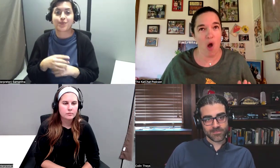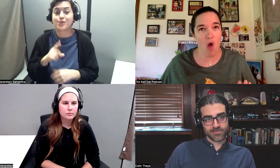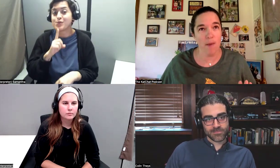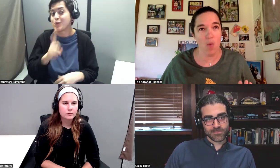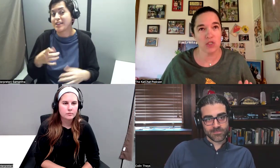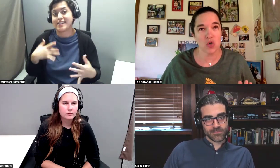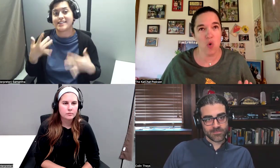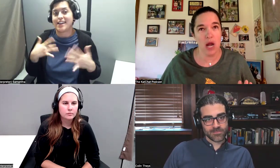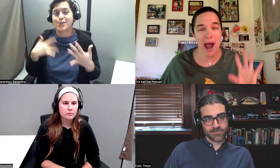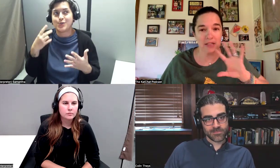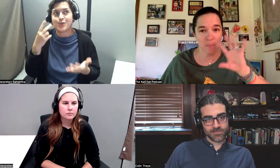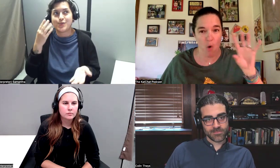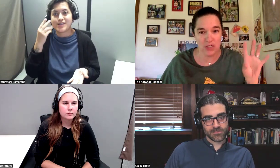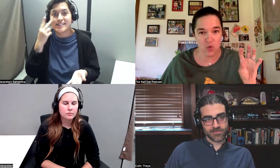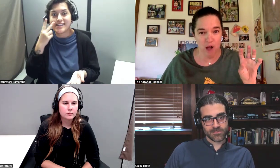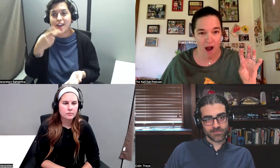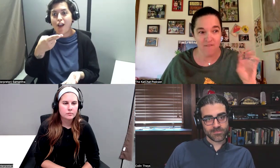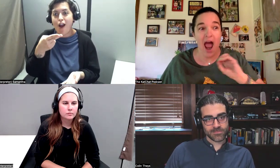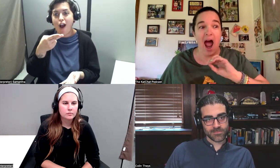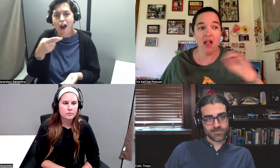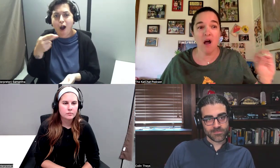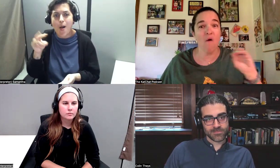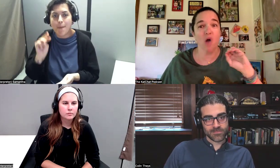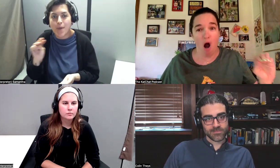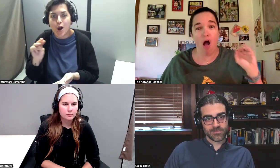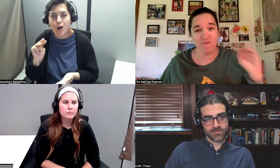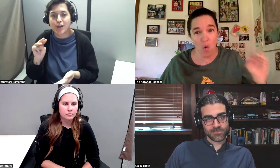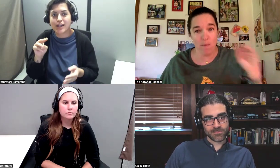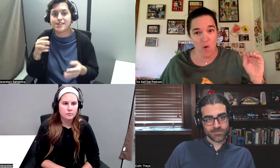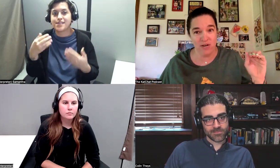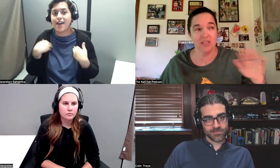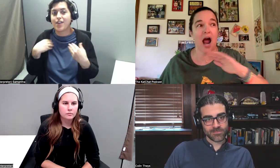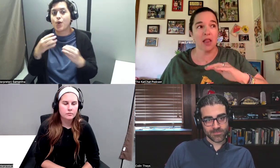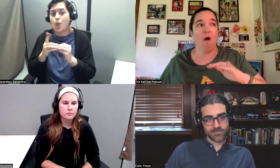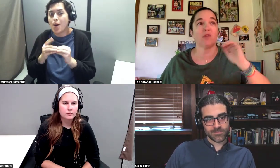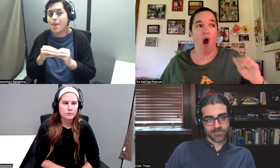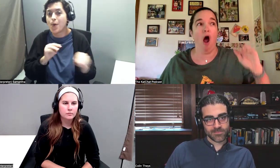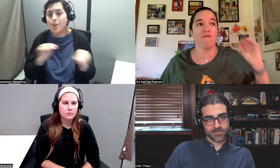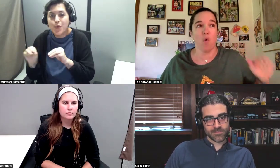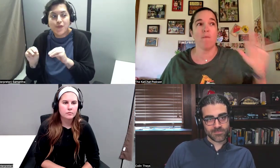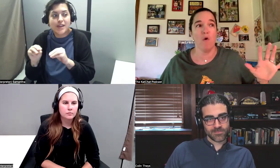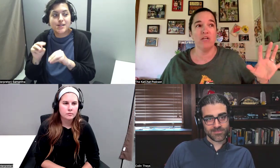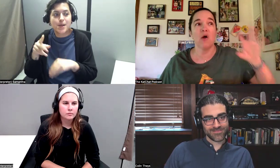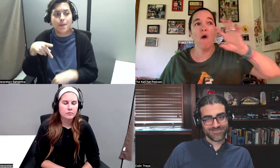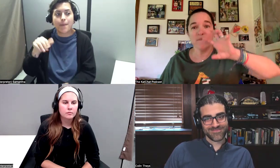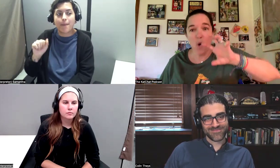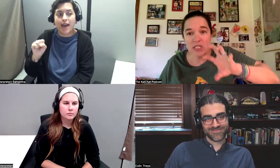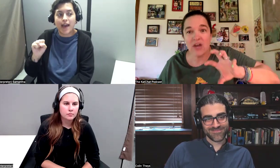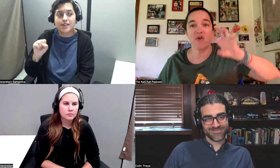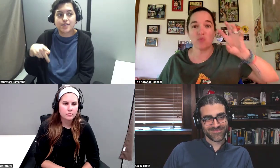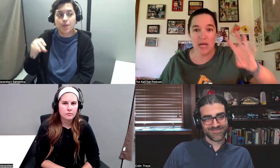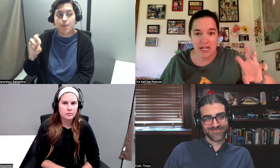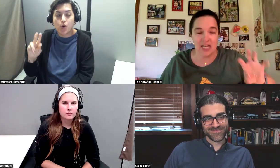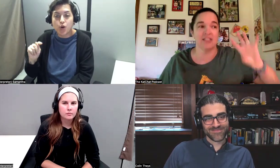see that Hallmark was doing Passport into Life. I loved all four movies. I loved all four movies